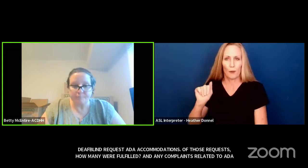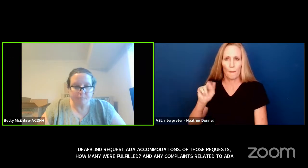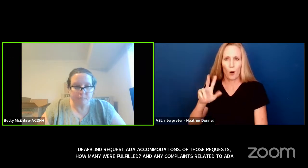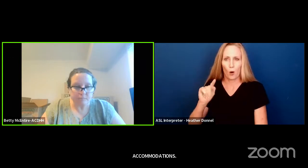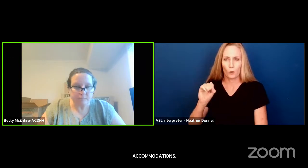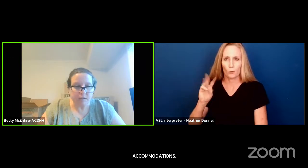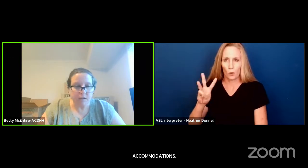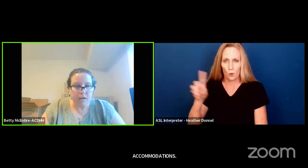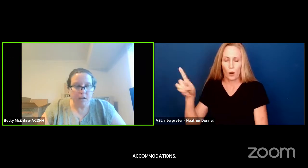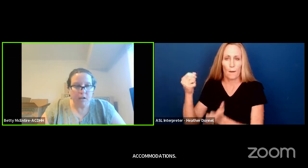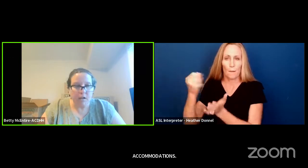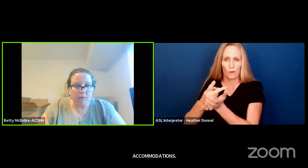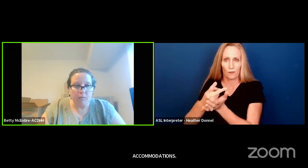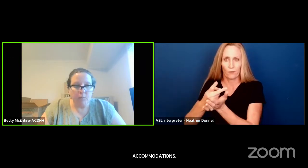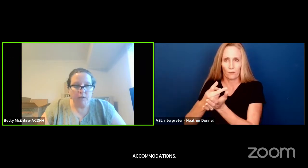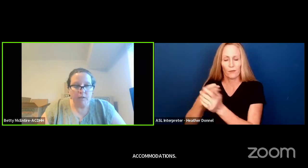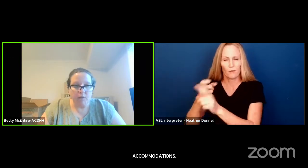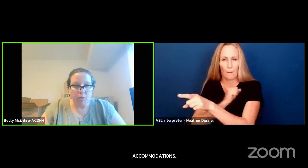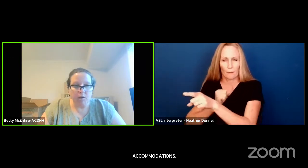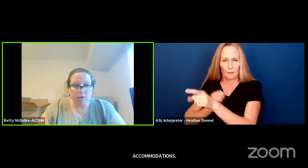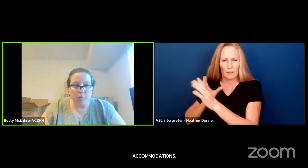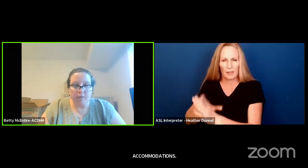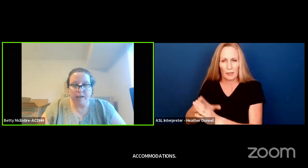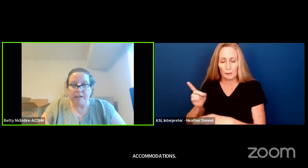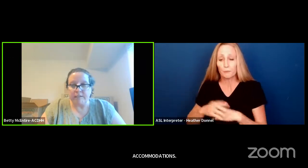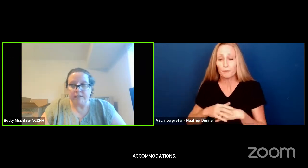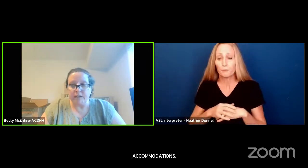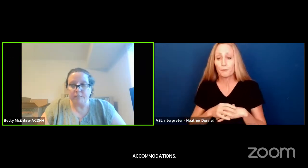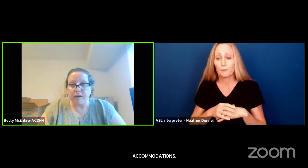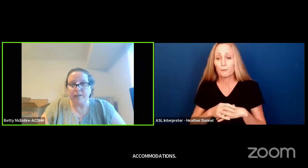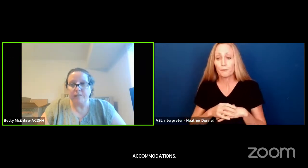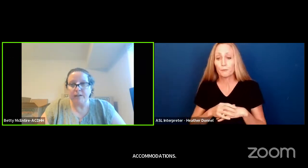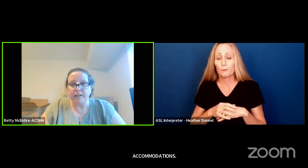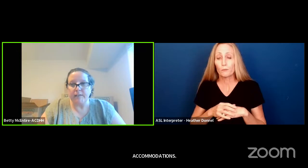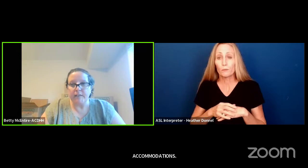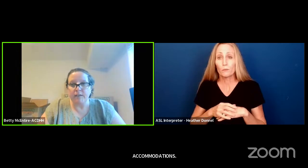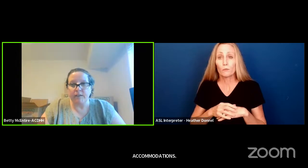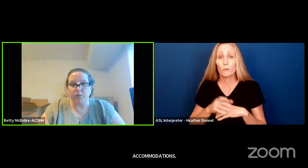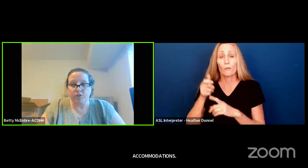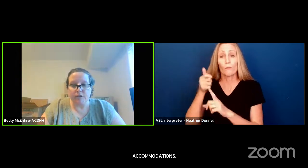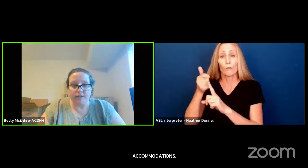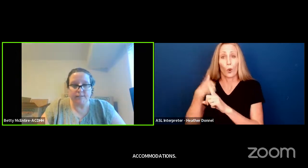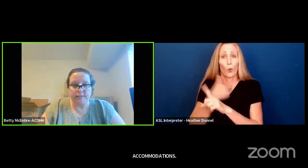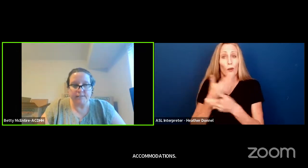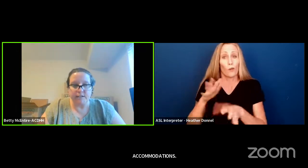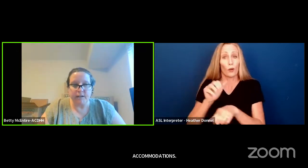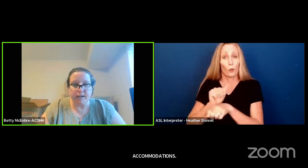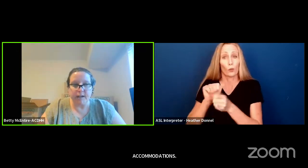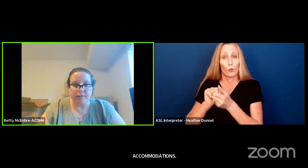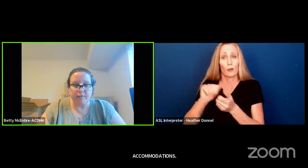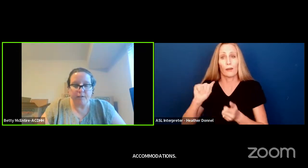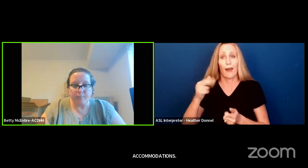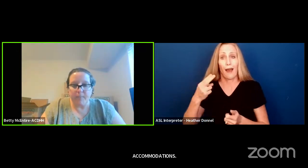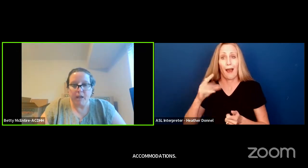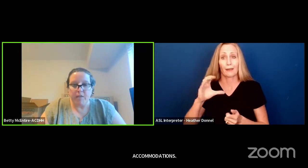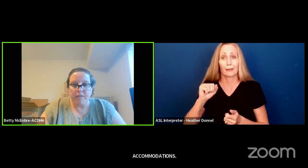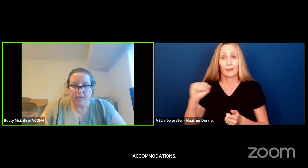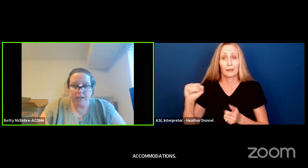Senate. And we worked with Access on modifying the language as they did not